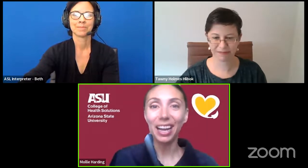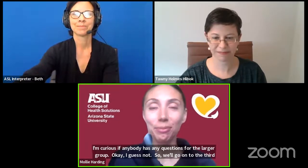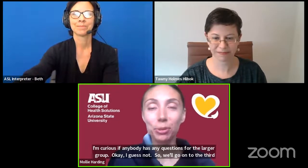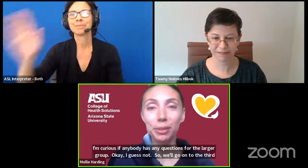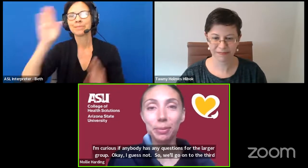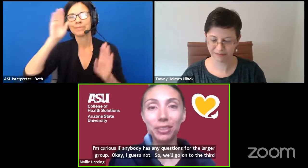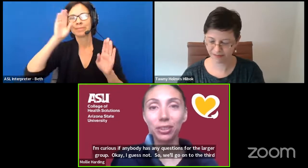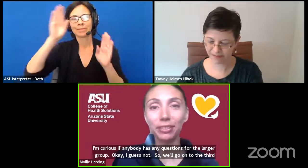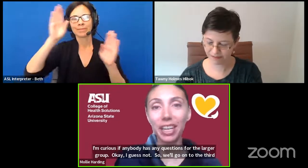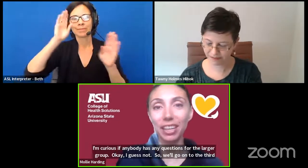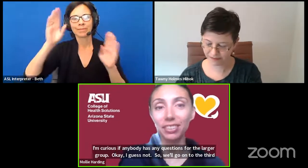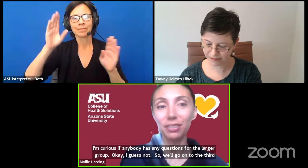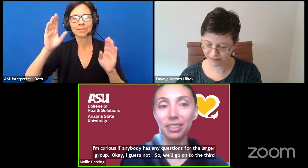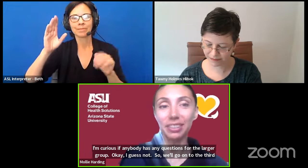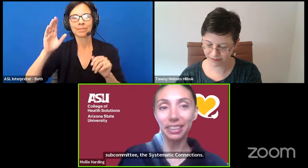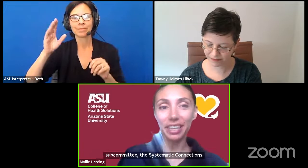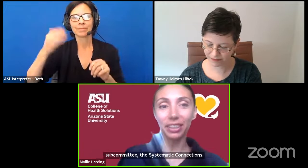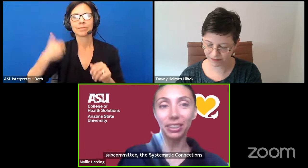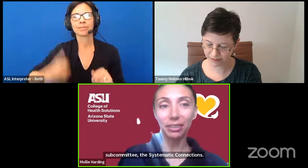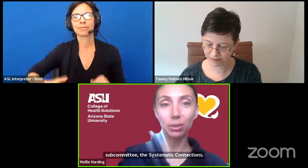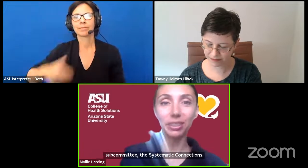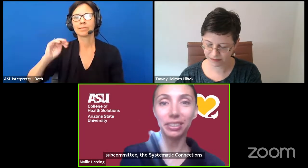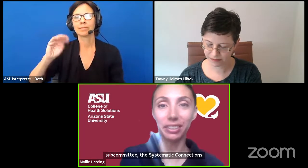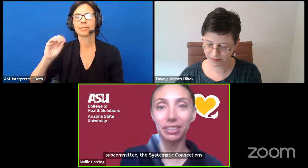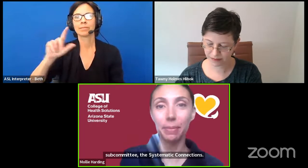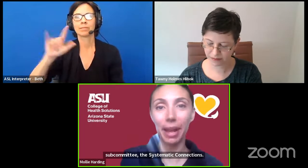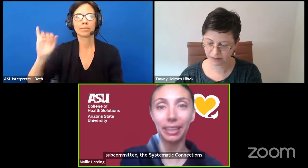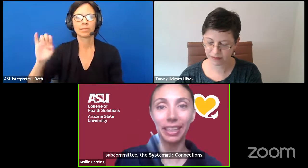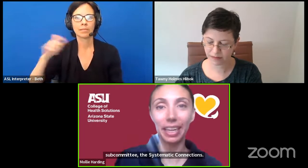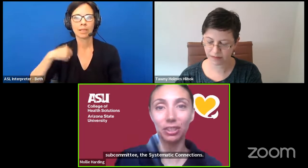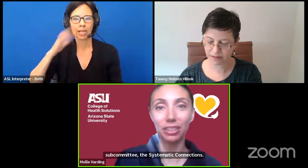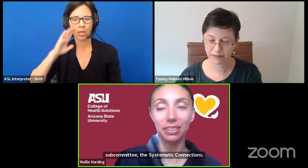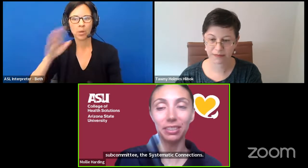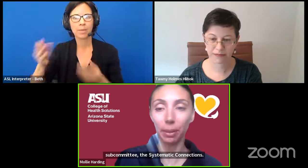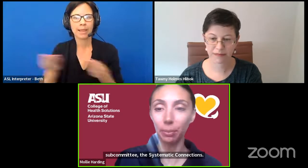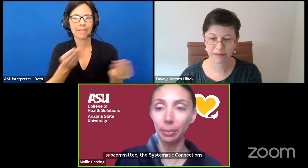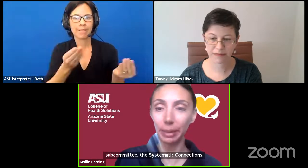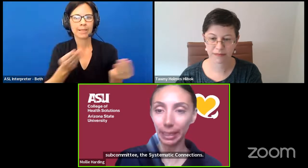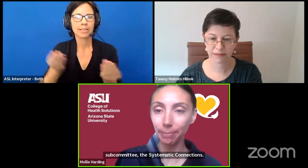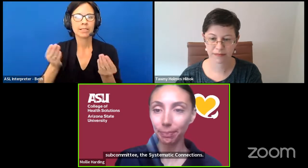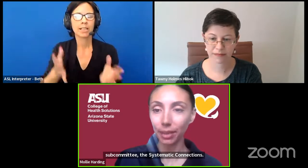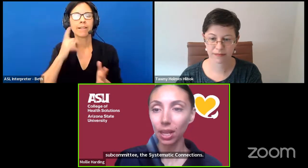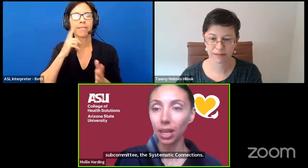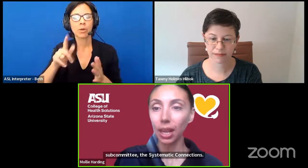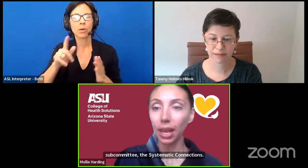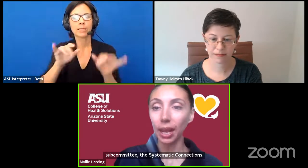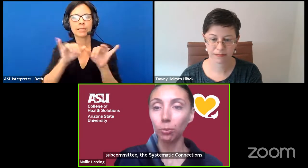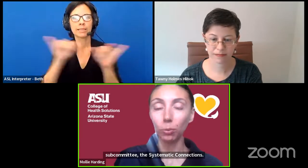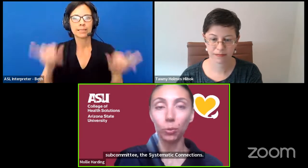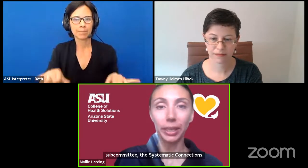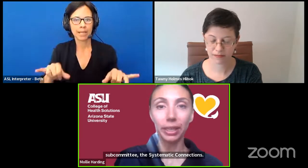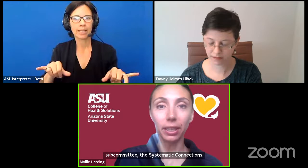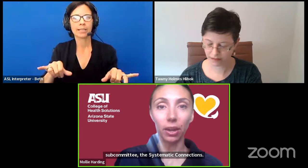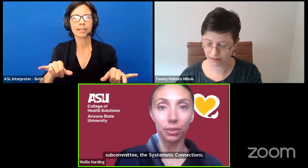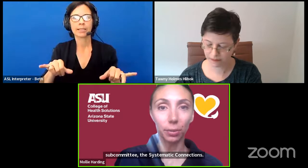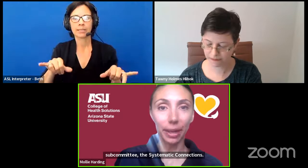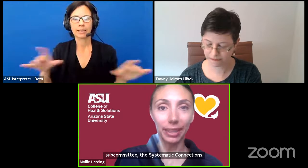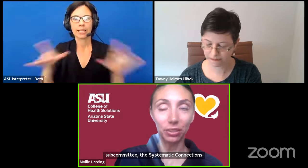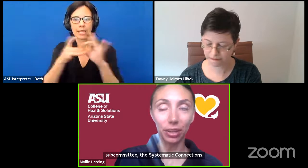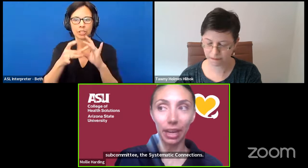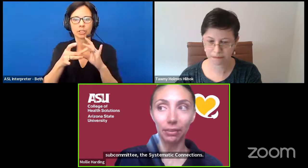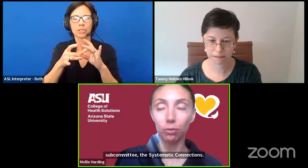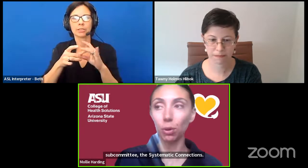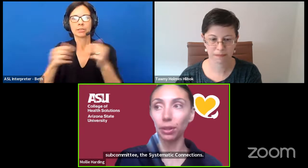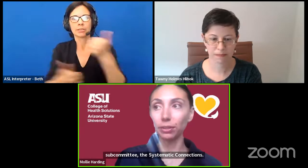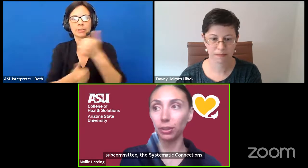Hello, I'm going to be serving as the facilitator for the Systematic Connections Subcommittee. We also